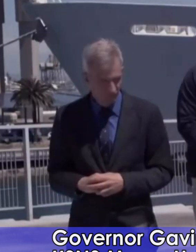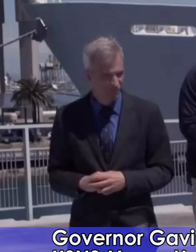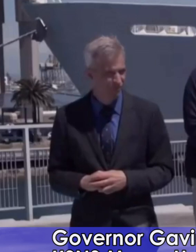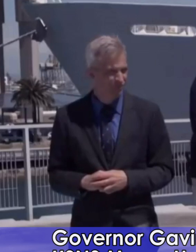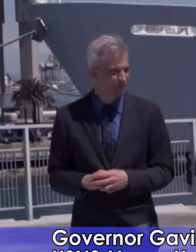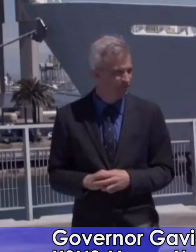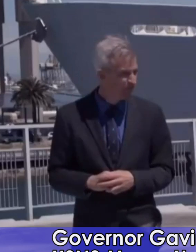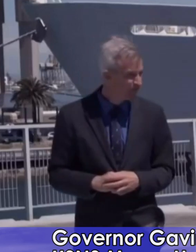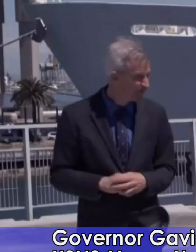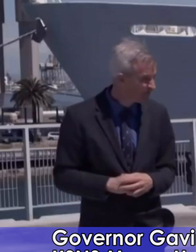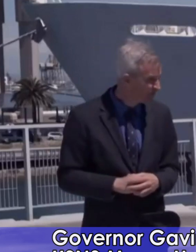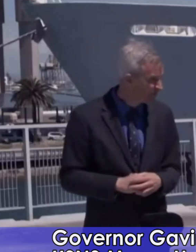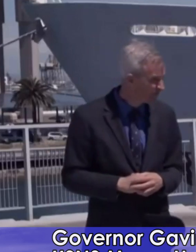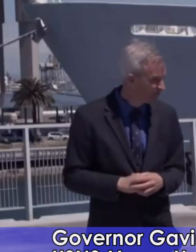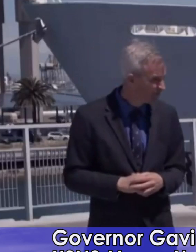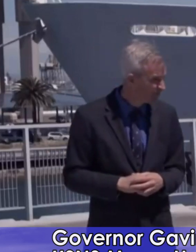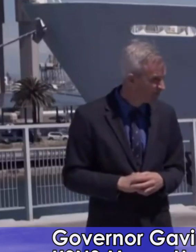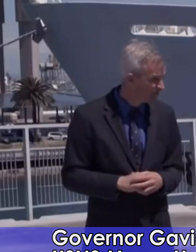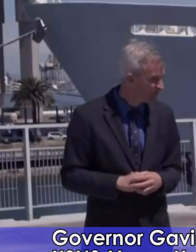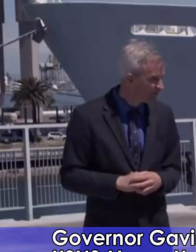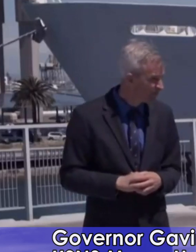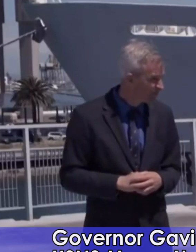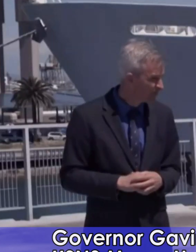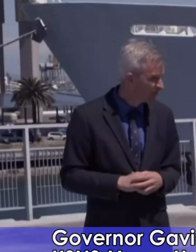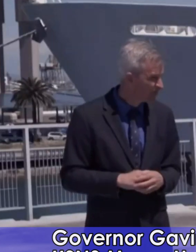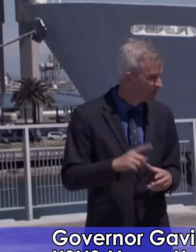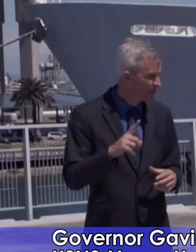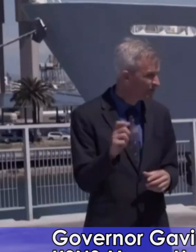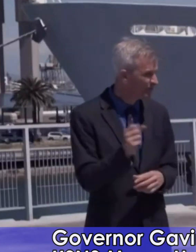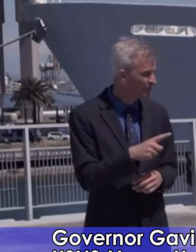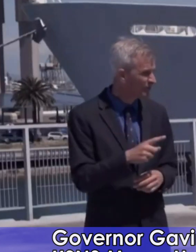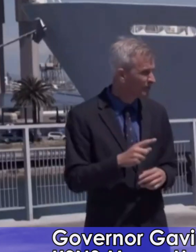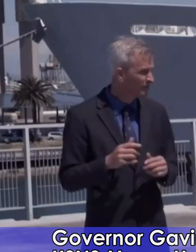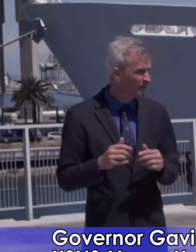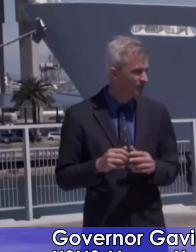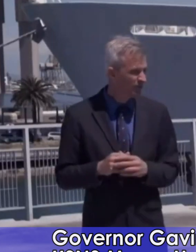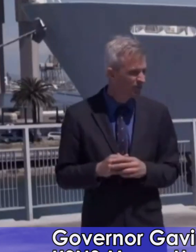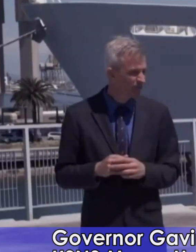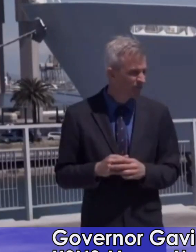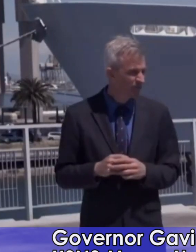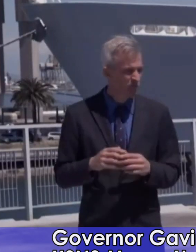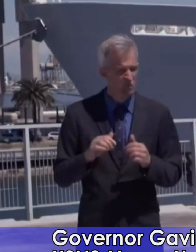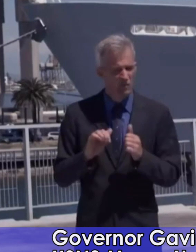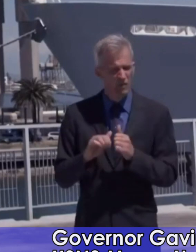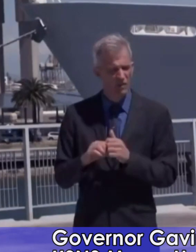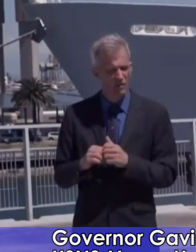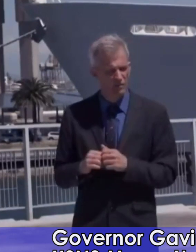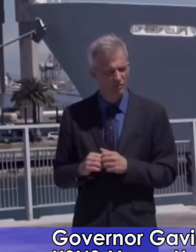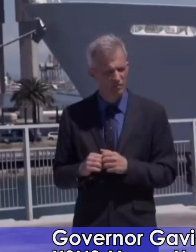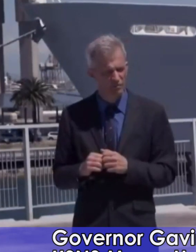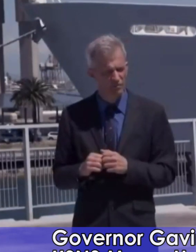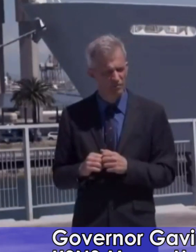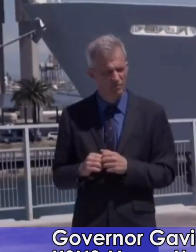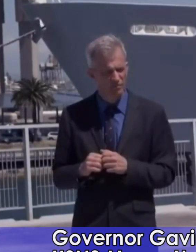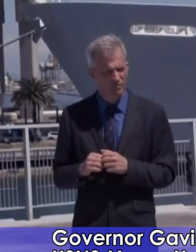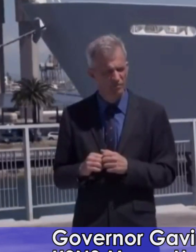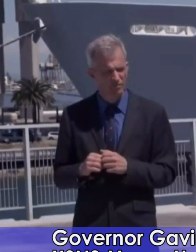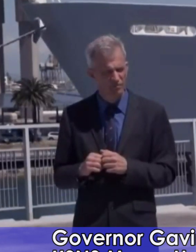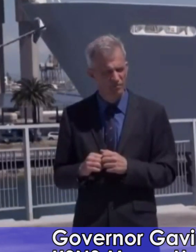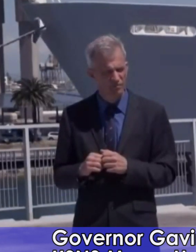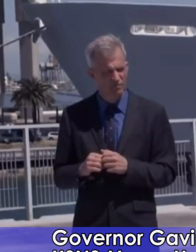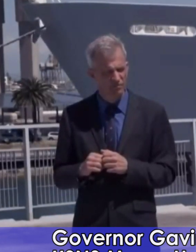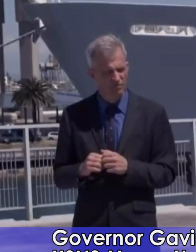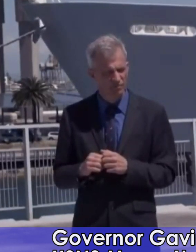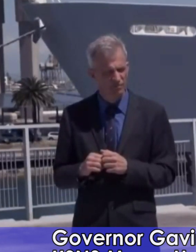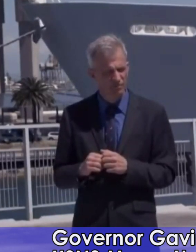Anna Ibarra from Cal Matters asked, how exactly is the state staffing nearly acquired hospital beds on the ship,